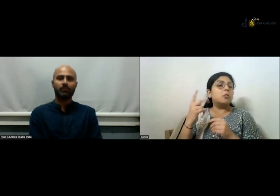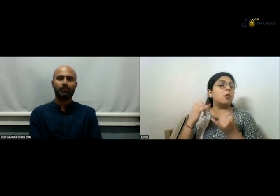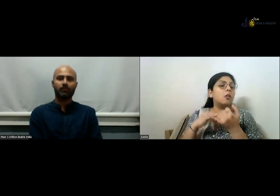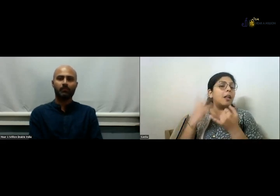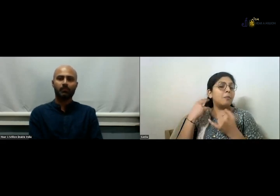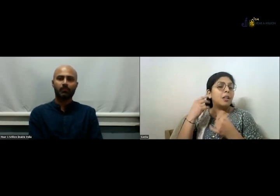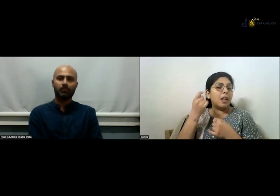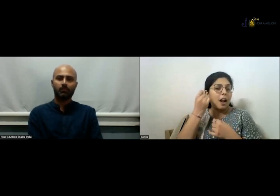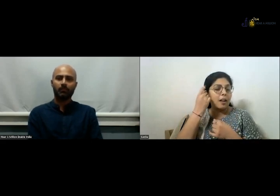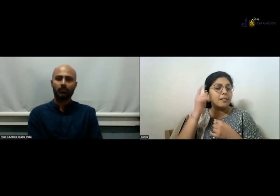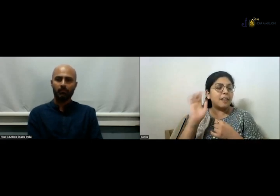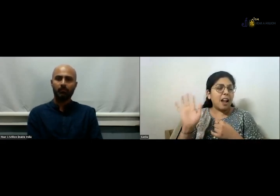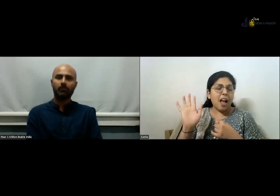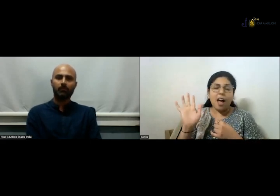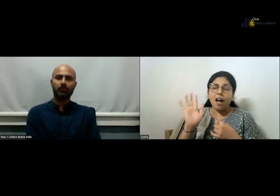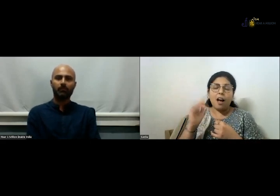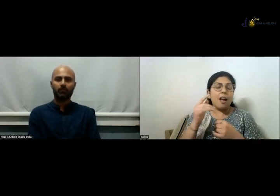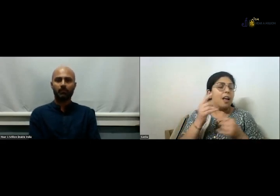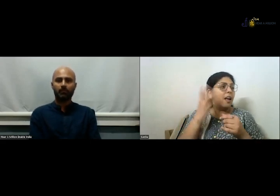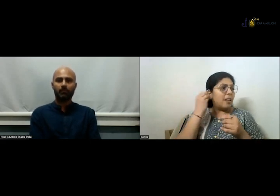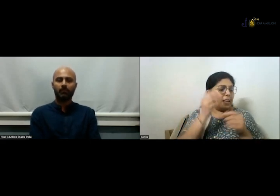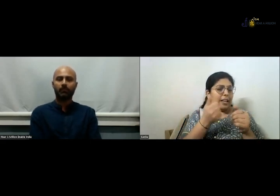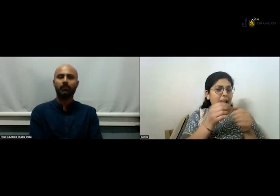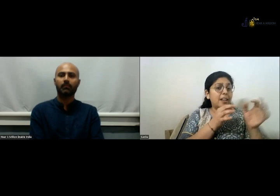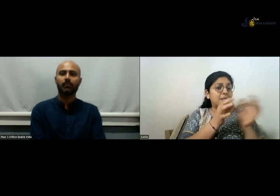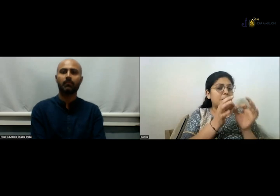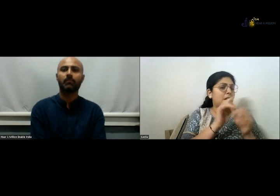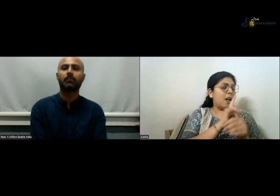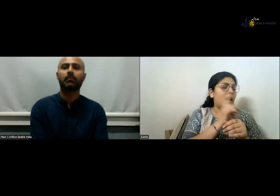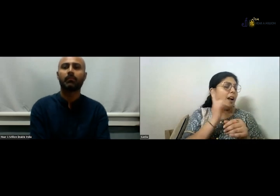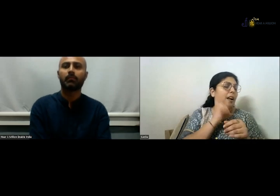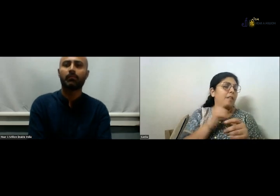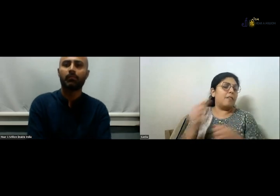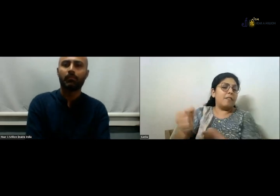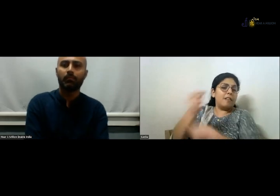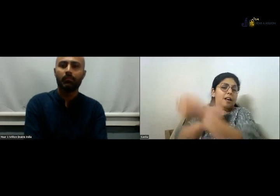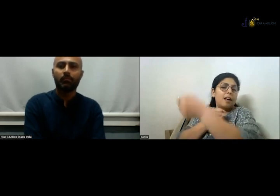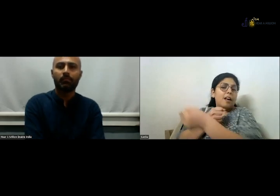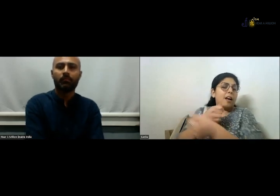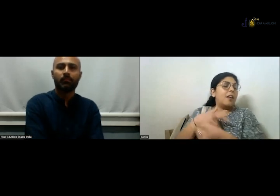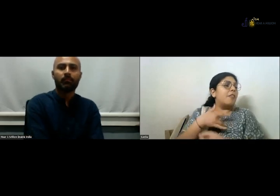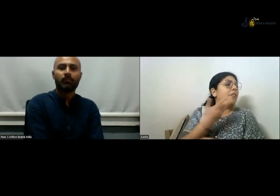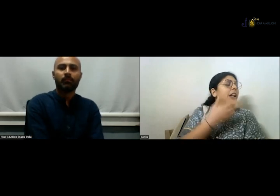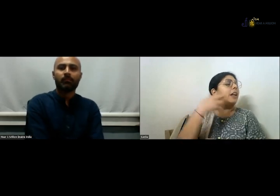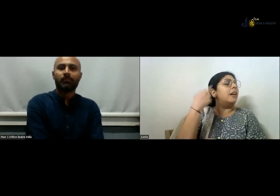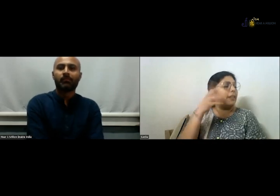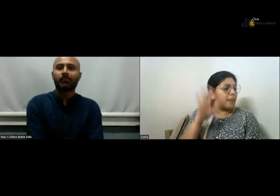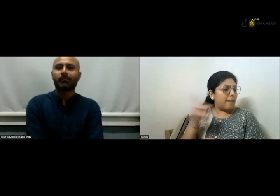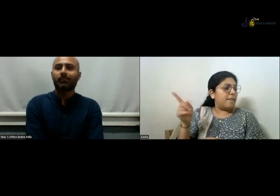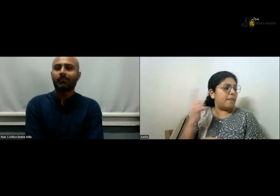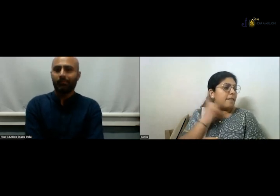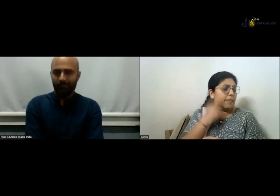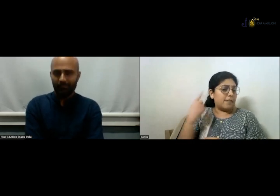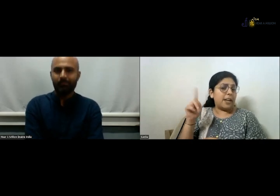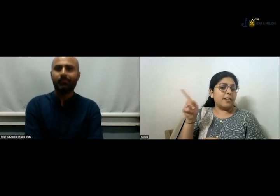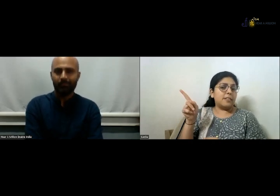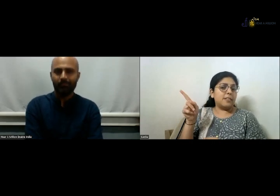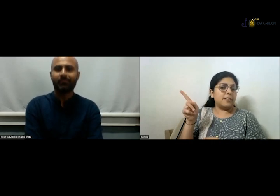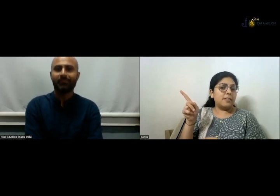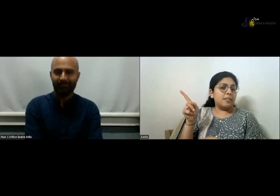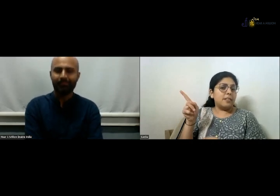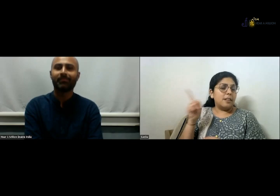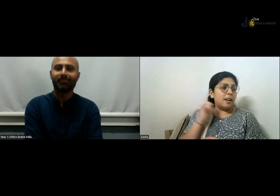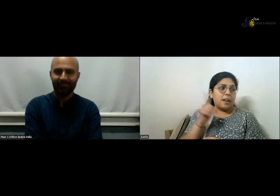other people as well. But Sudamni, she understood how to explain.